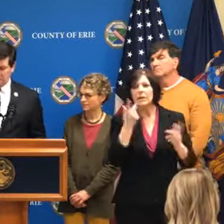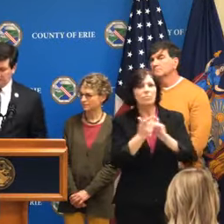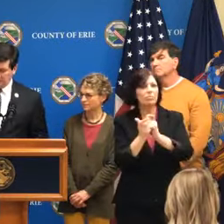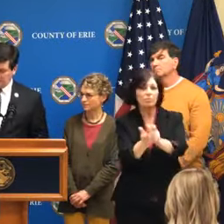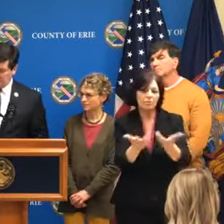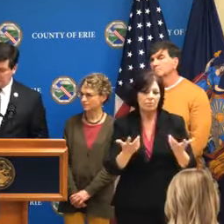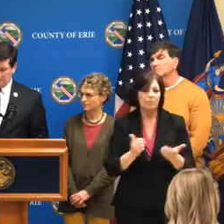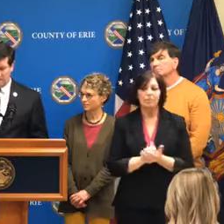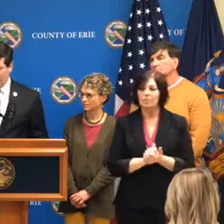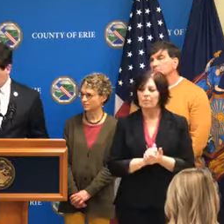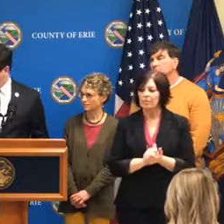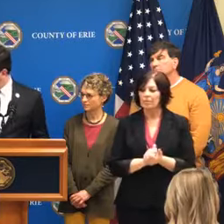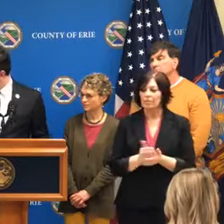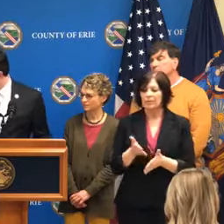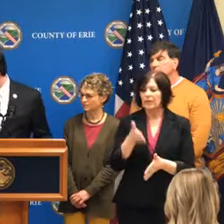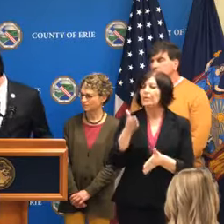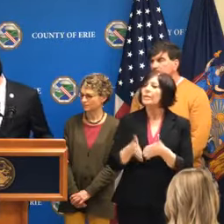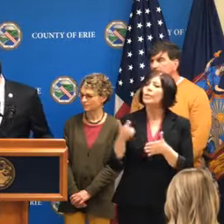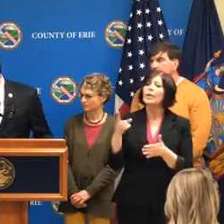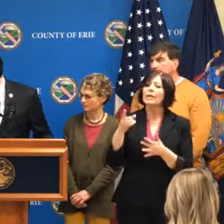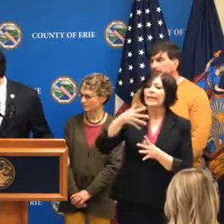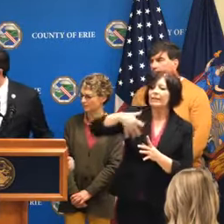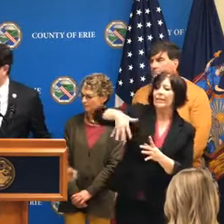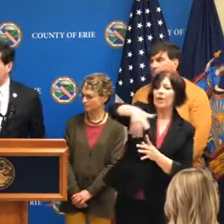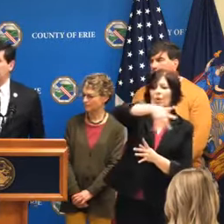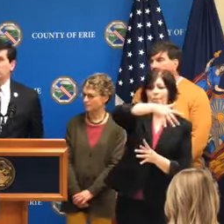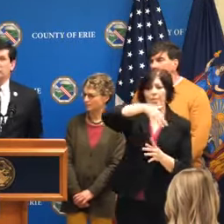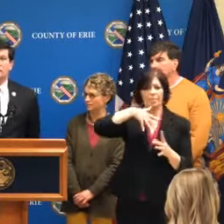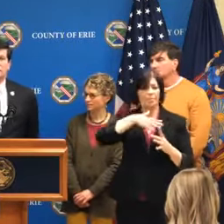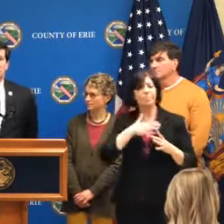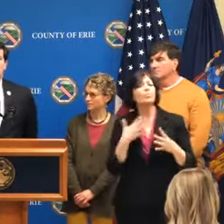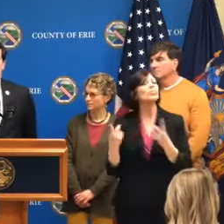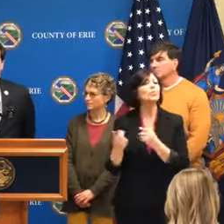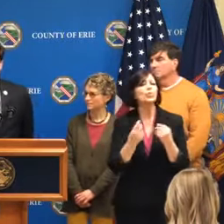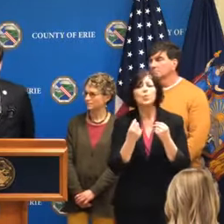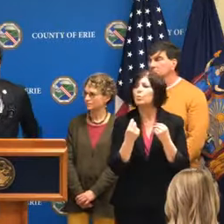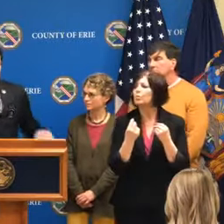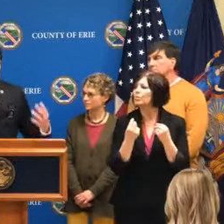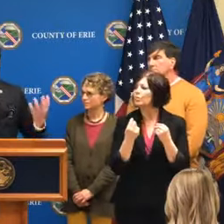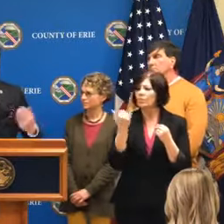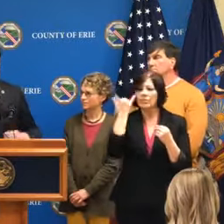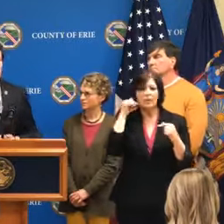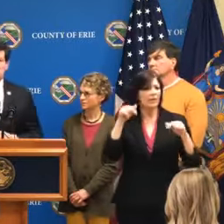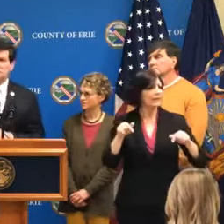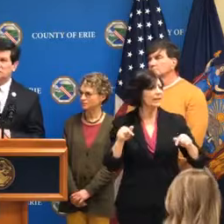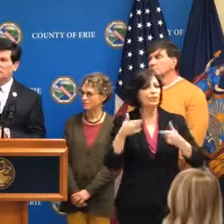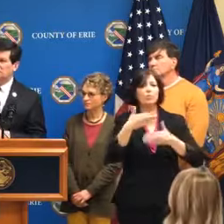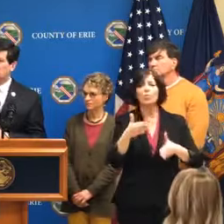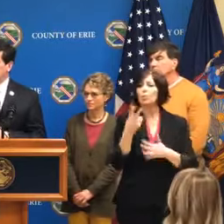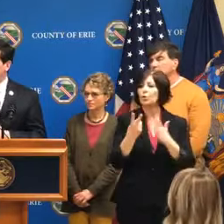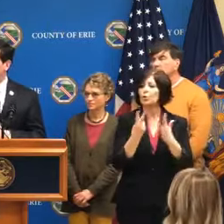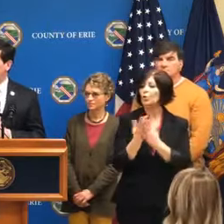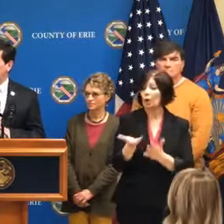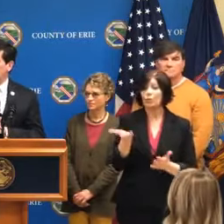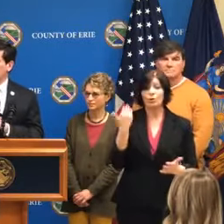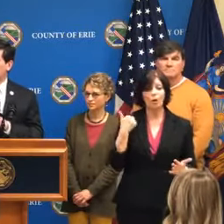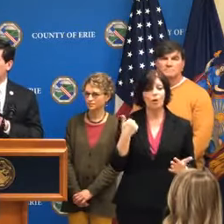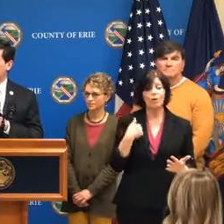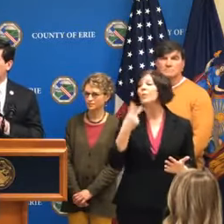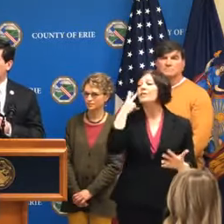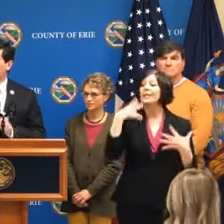necessary. The final one, environmental MPIs. If you were in this room about 2 hours ago, you actually would have seen our